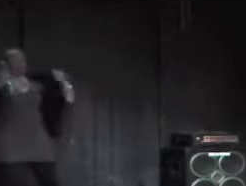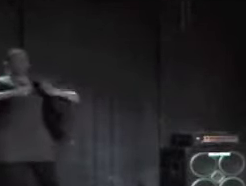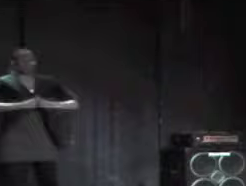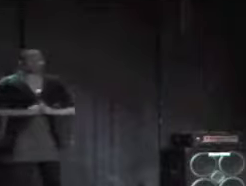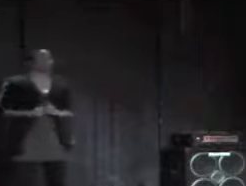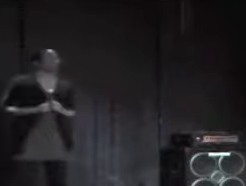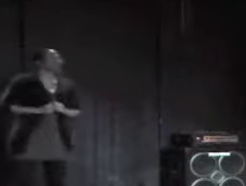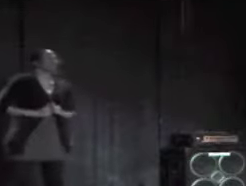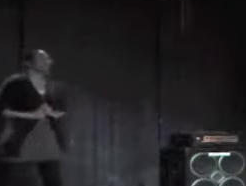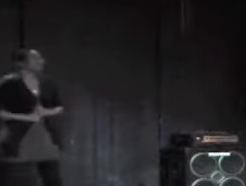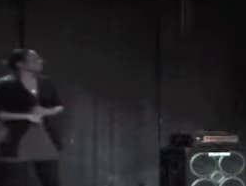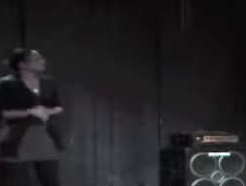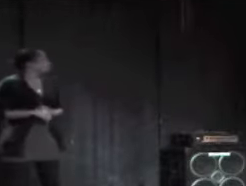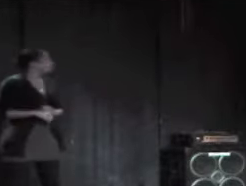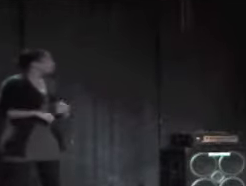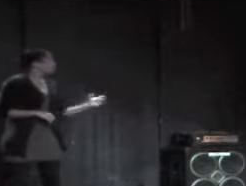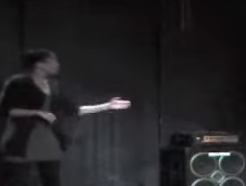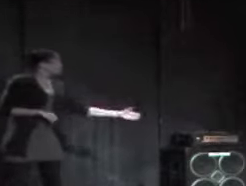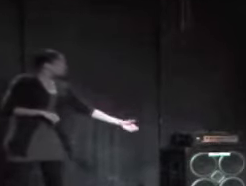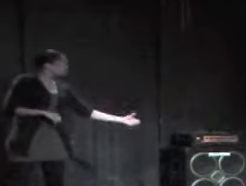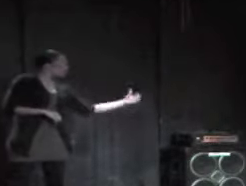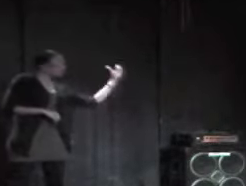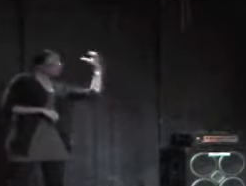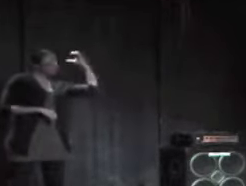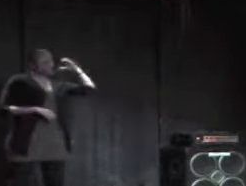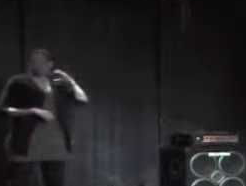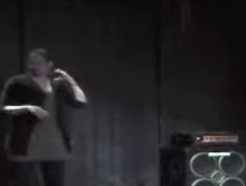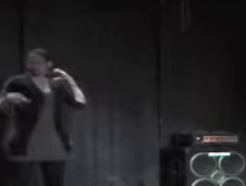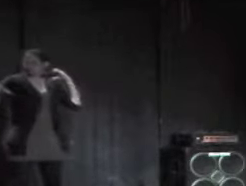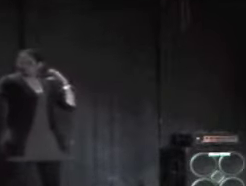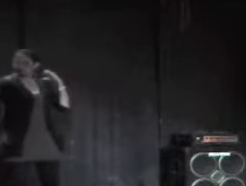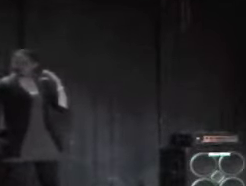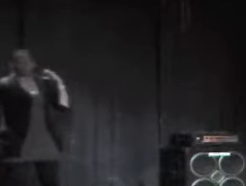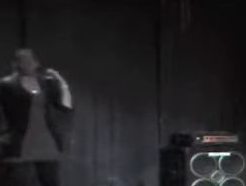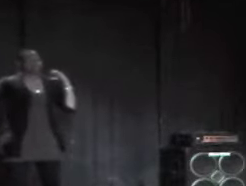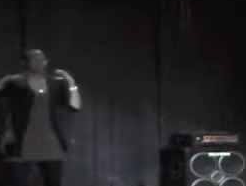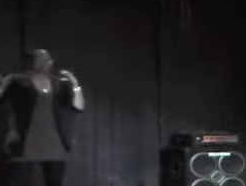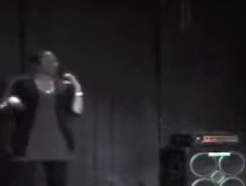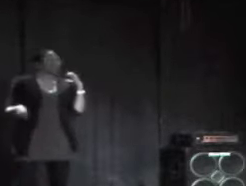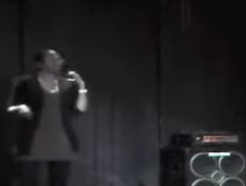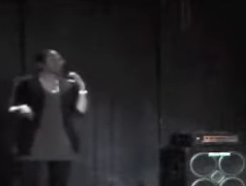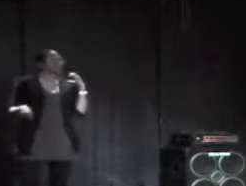All right, so he gets his jacket on, he grabs his axe, grabs his lunchbox,